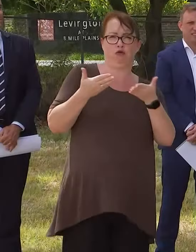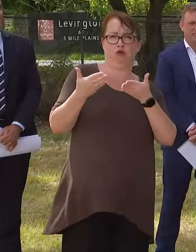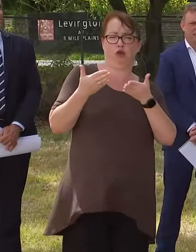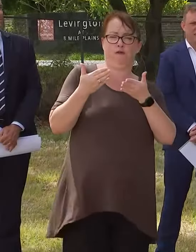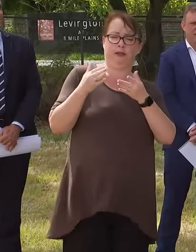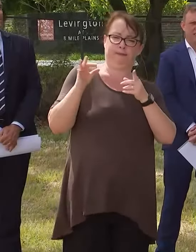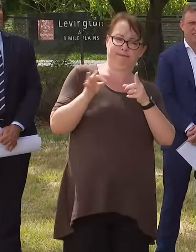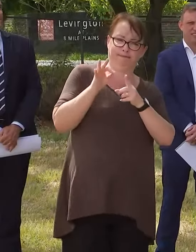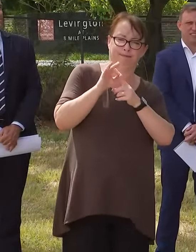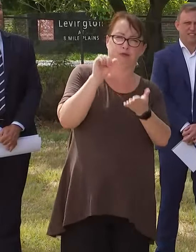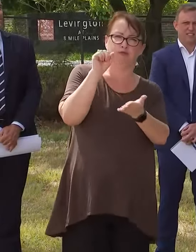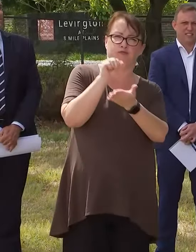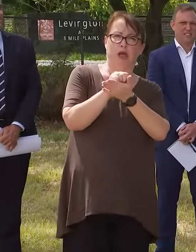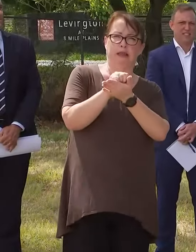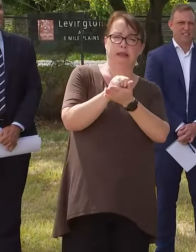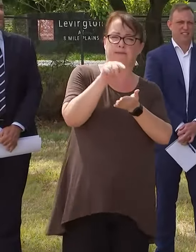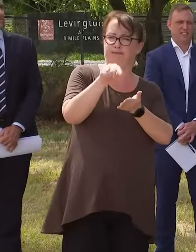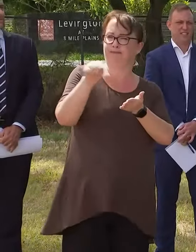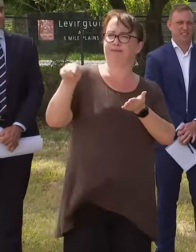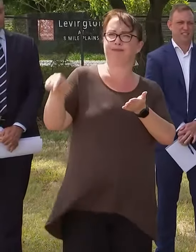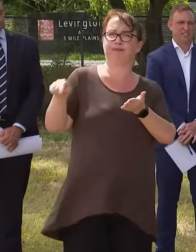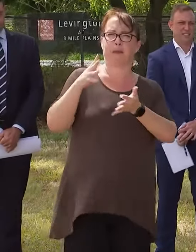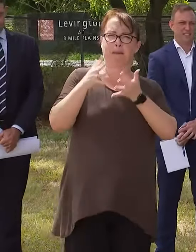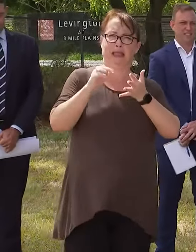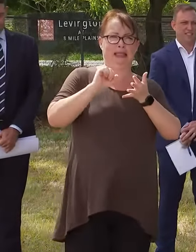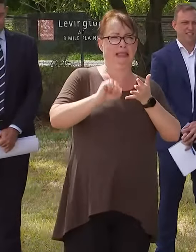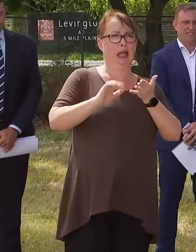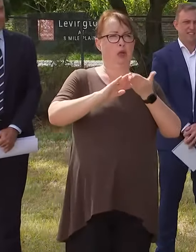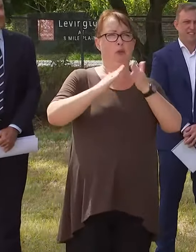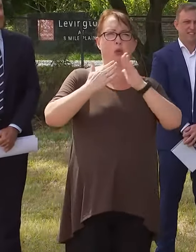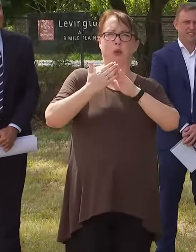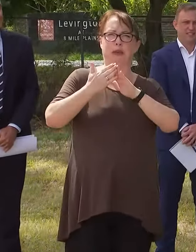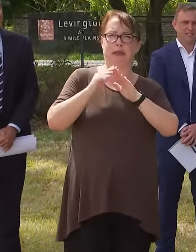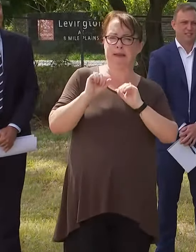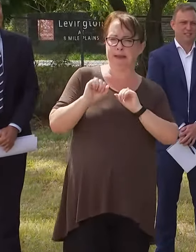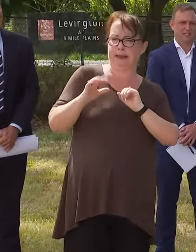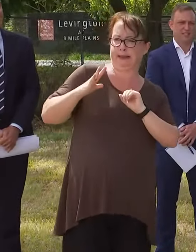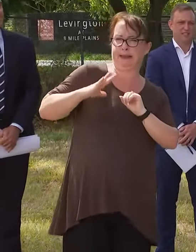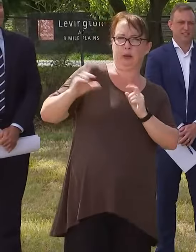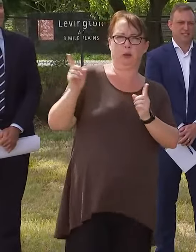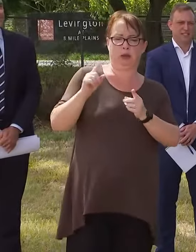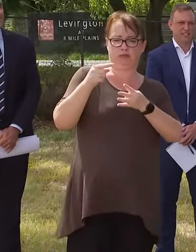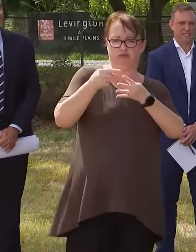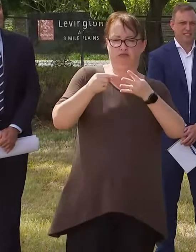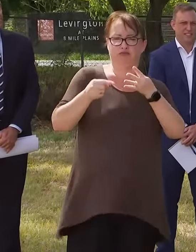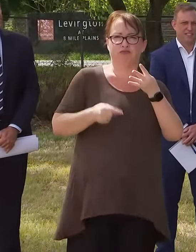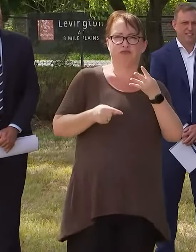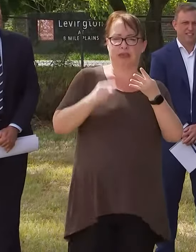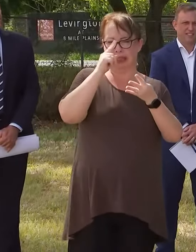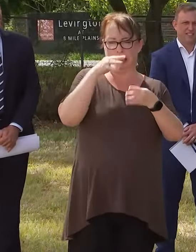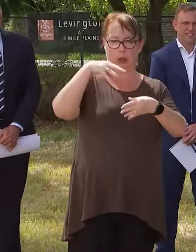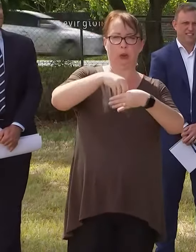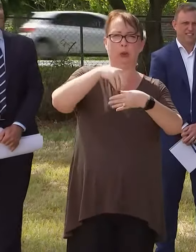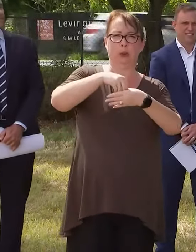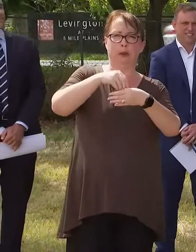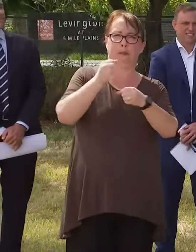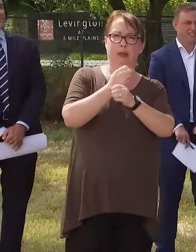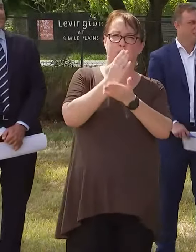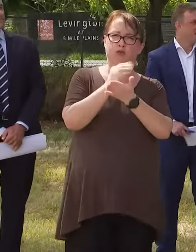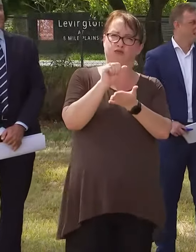hospital. What's the demands of those communities to make sure we get the mix right for each one of those